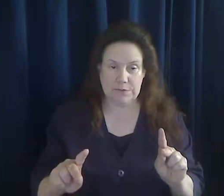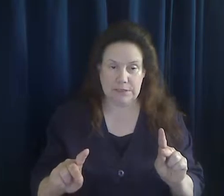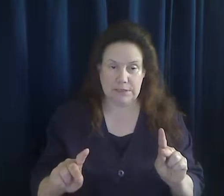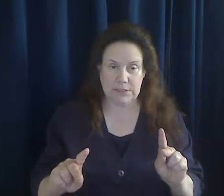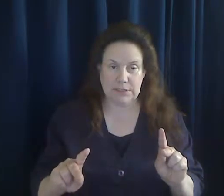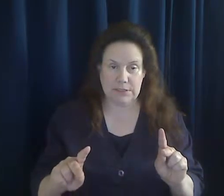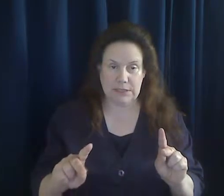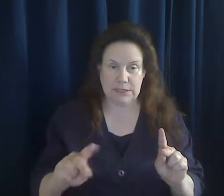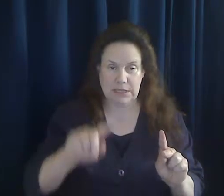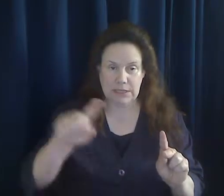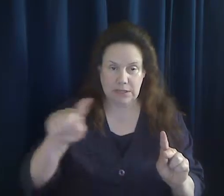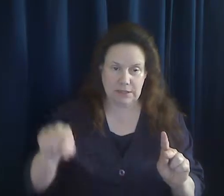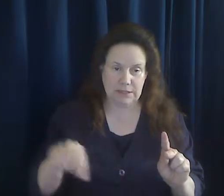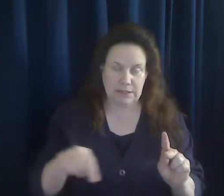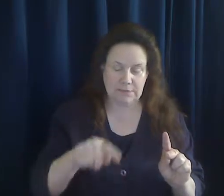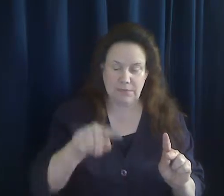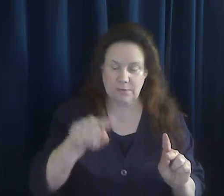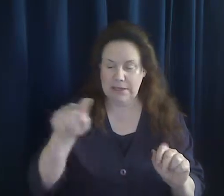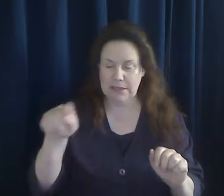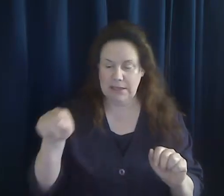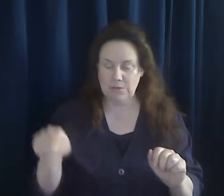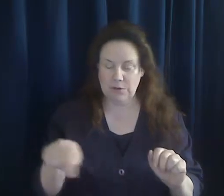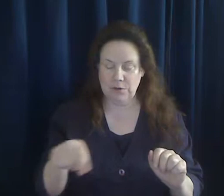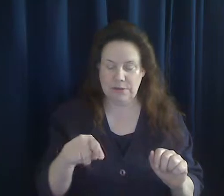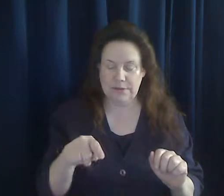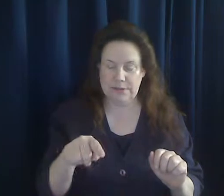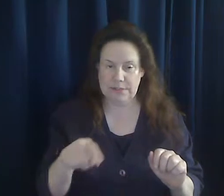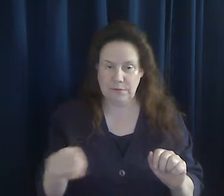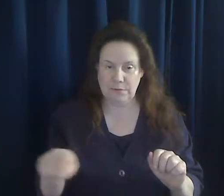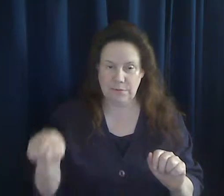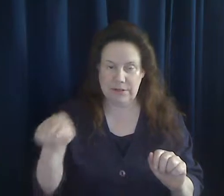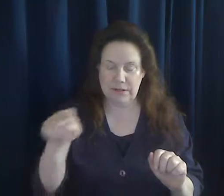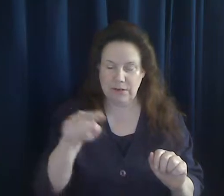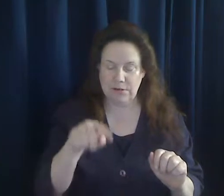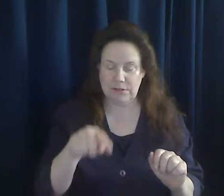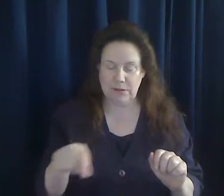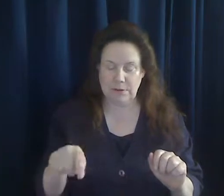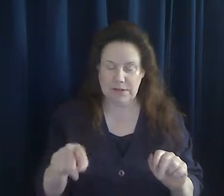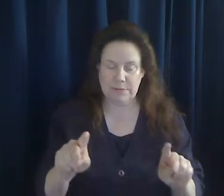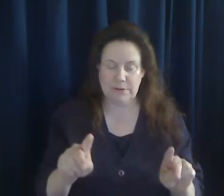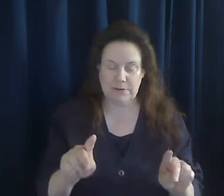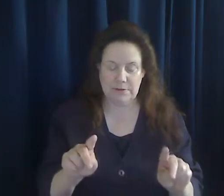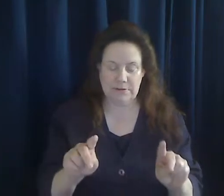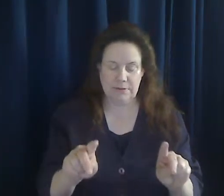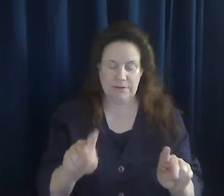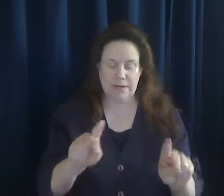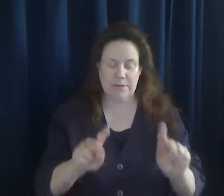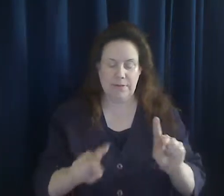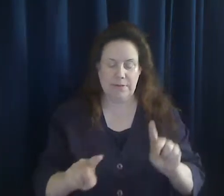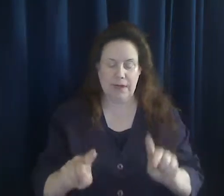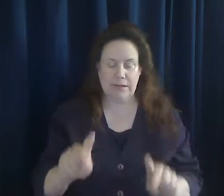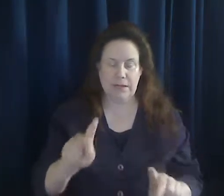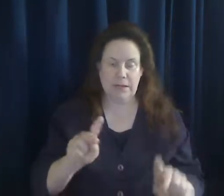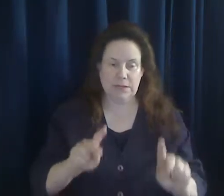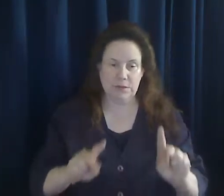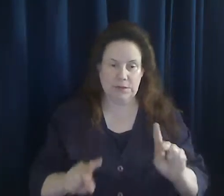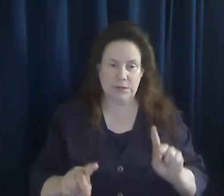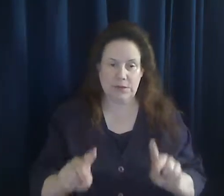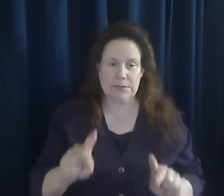moves, and for me it would go like this, so for me counterclockwise, but think about that. So the circles